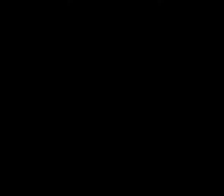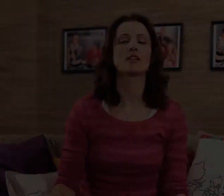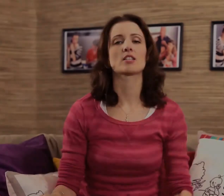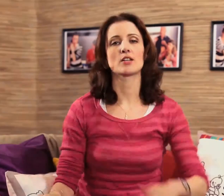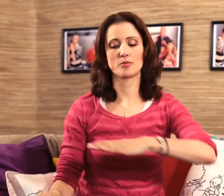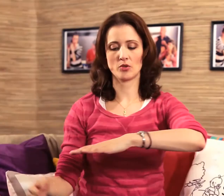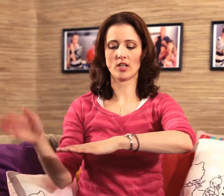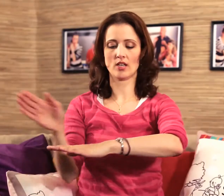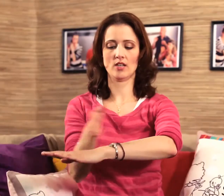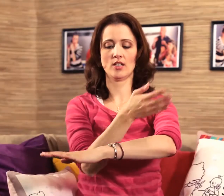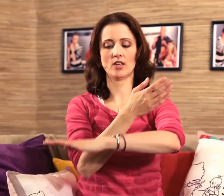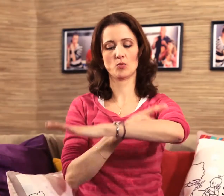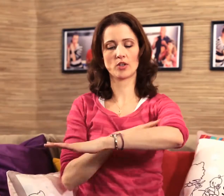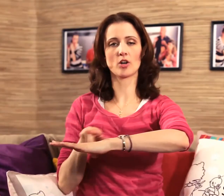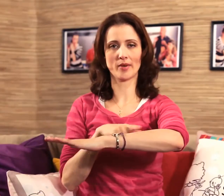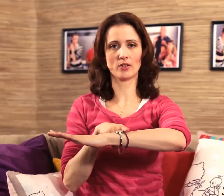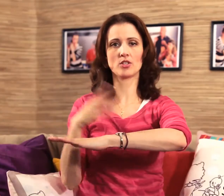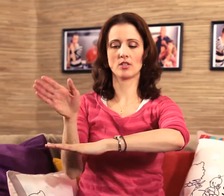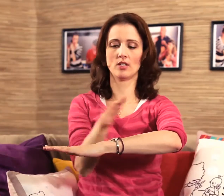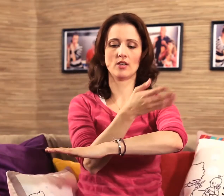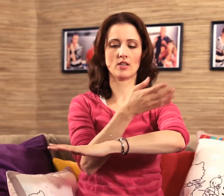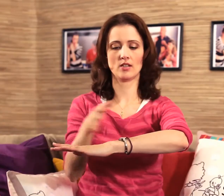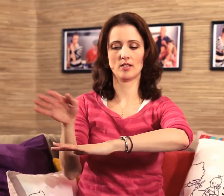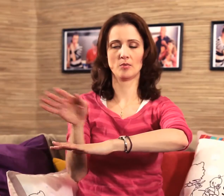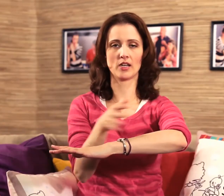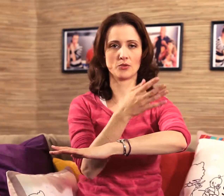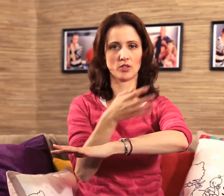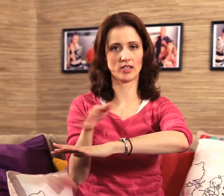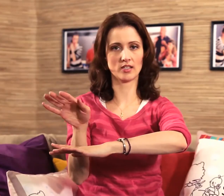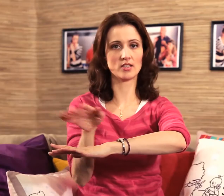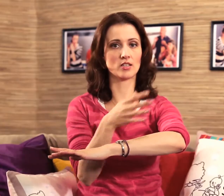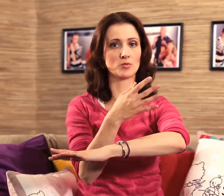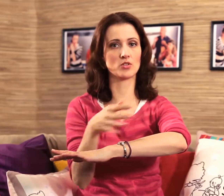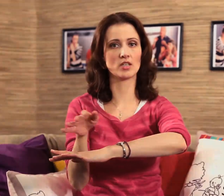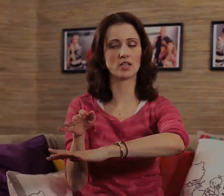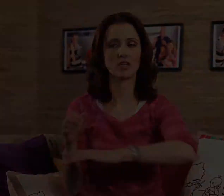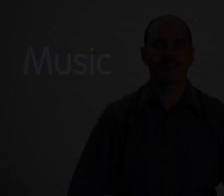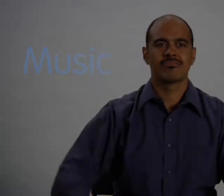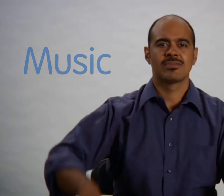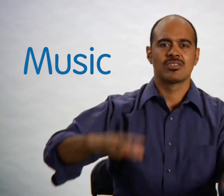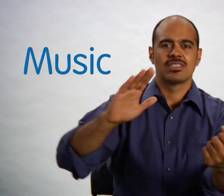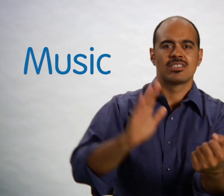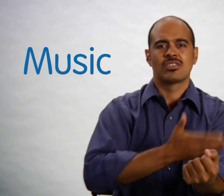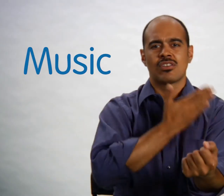Then the sign for music. It's one arm out and then back and forth like this. That's music.